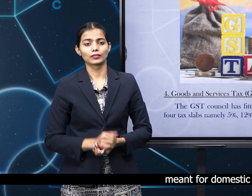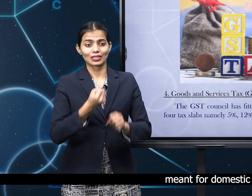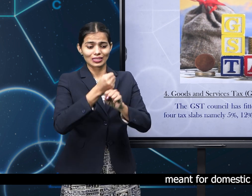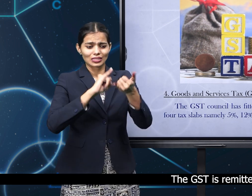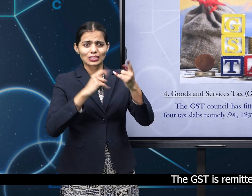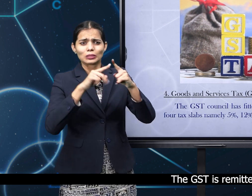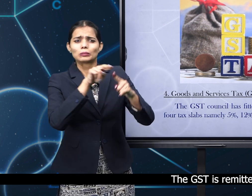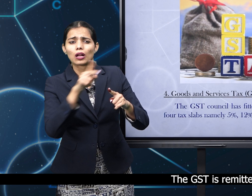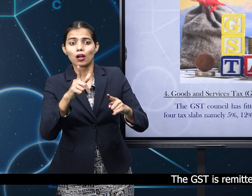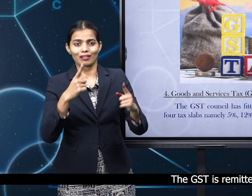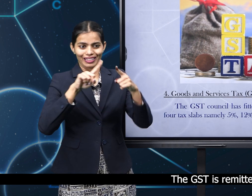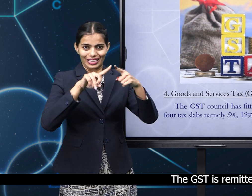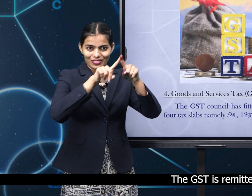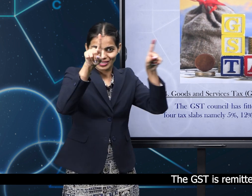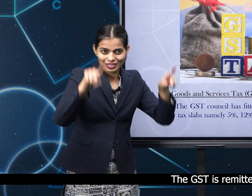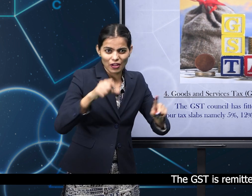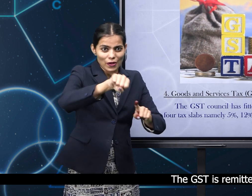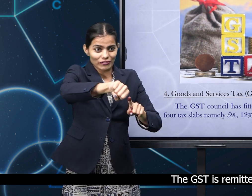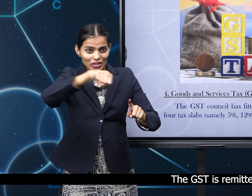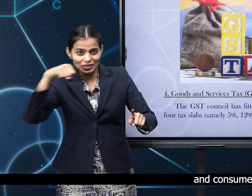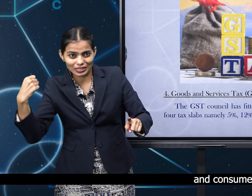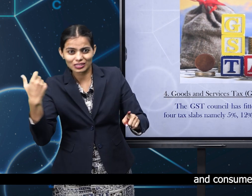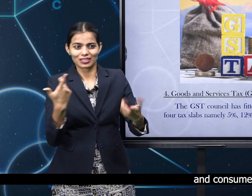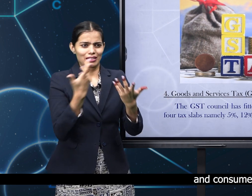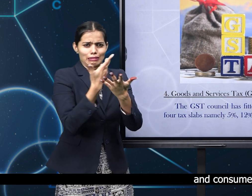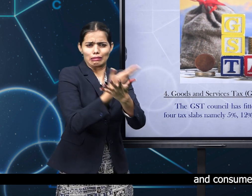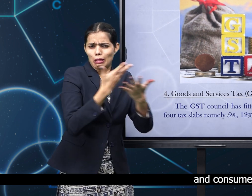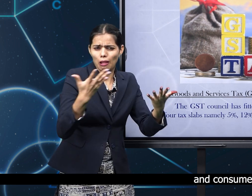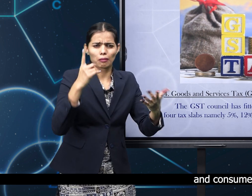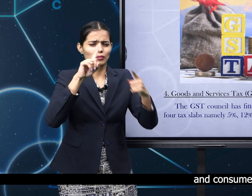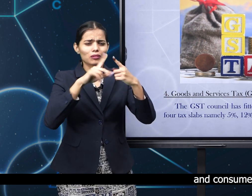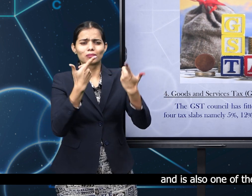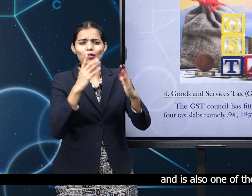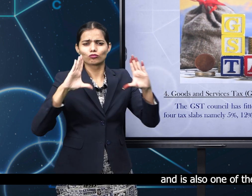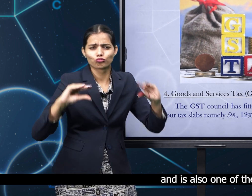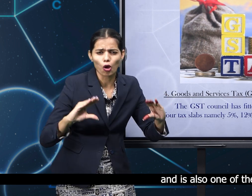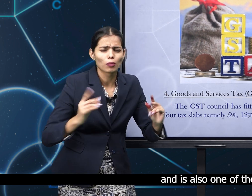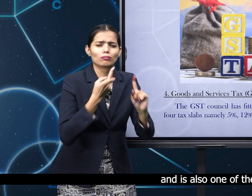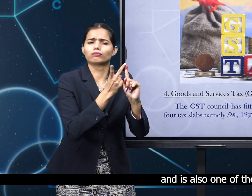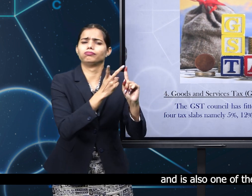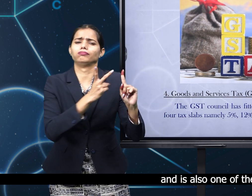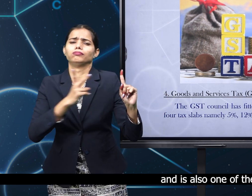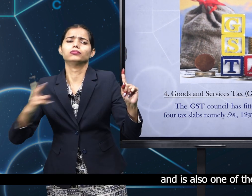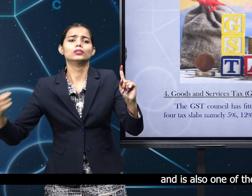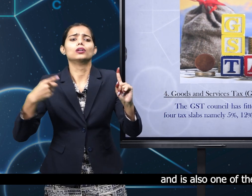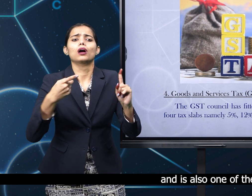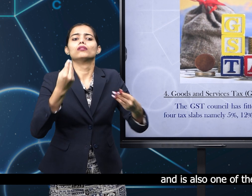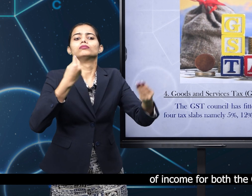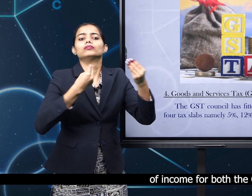The GST is limited by traders and consumers alike and is also one of the main sources of